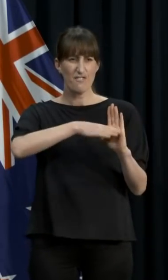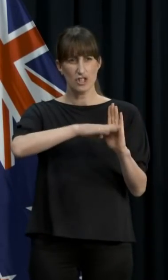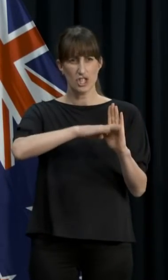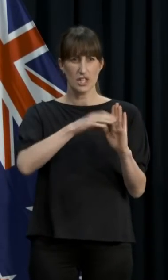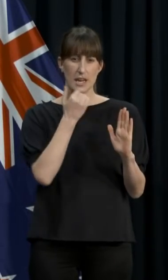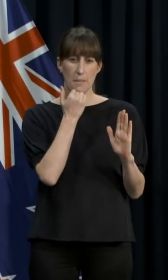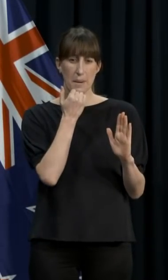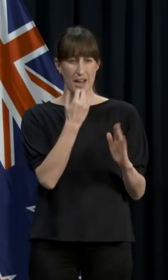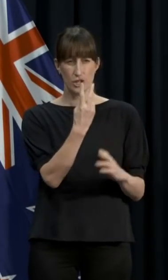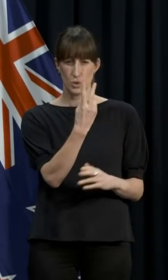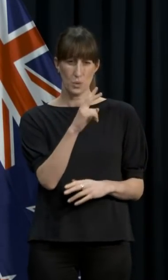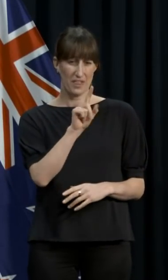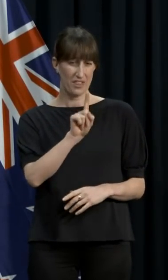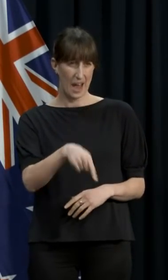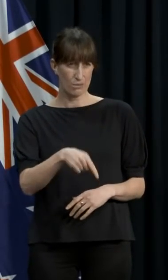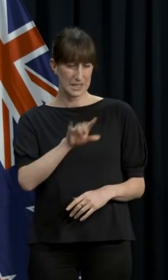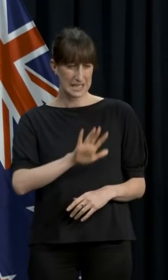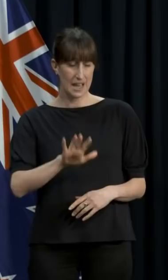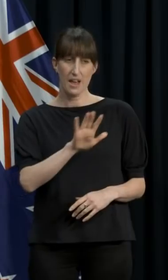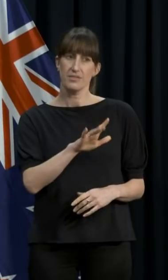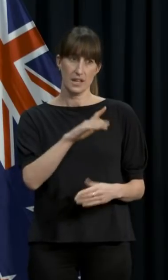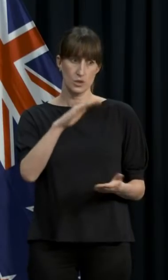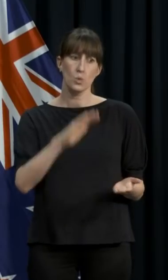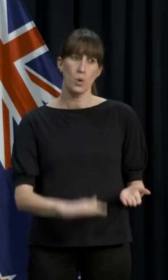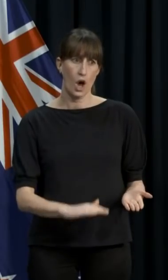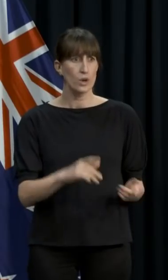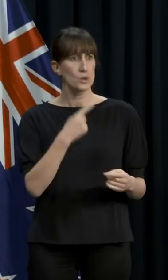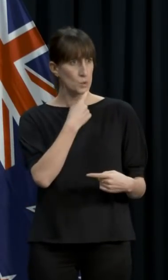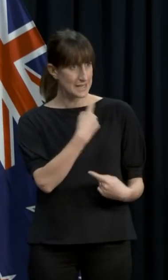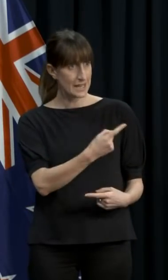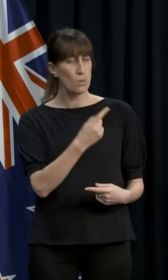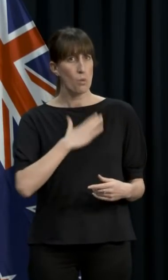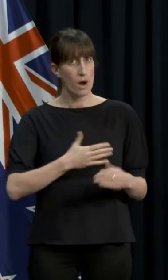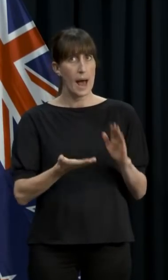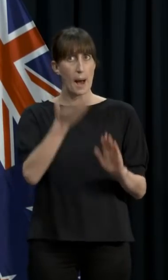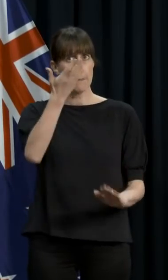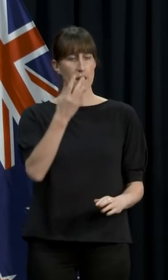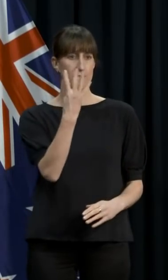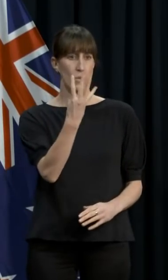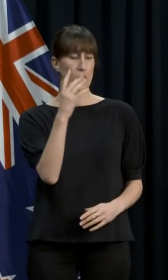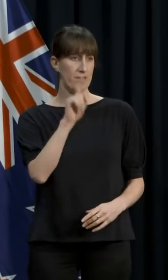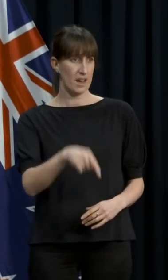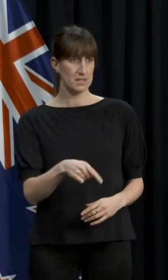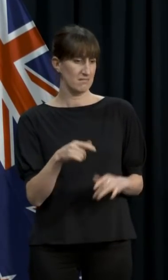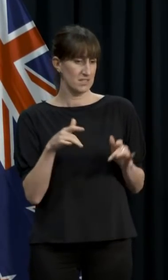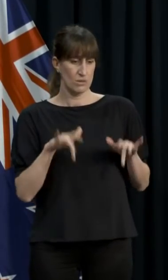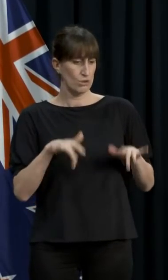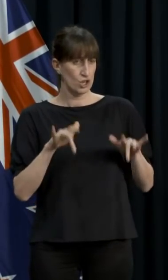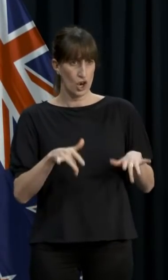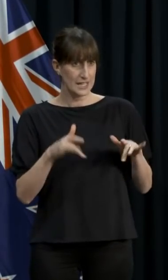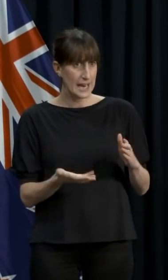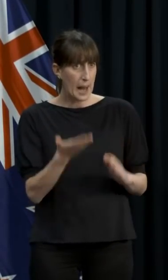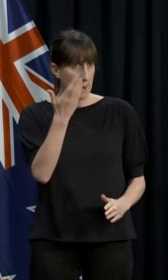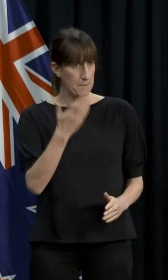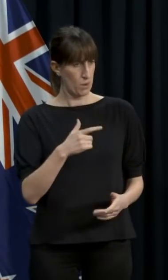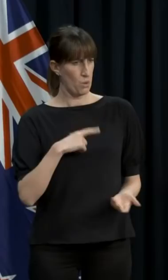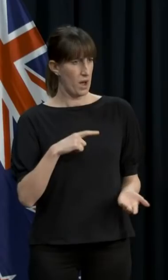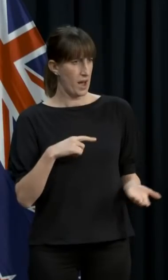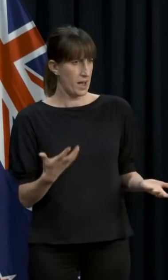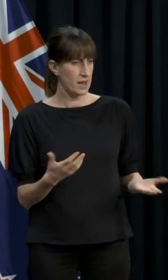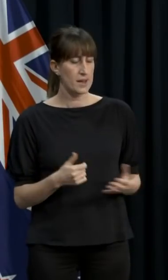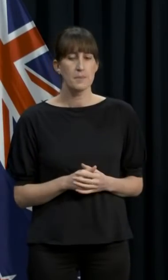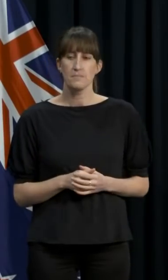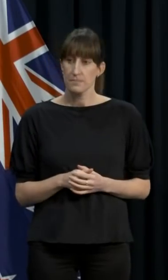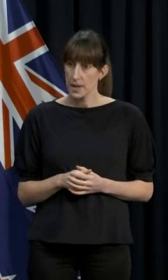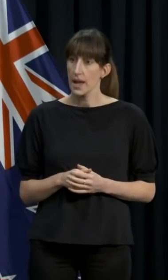still well below the 4,000 that you said needed to urgently go up to last week, and that still hasn't happened. Look, the trend is